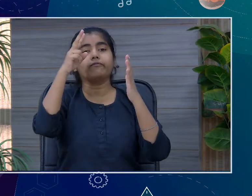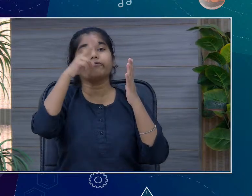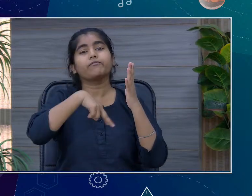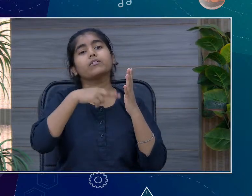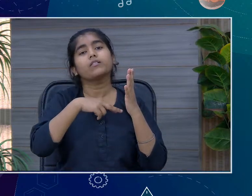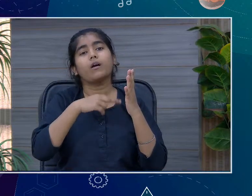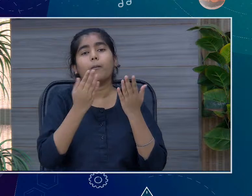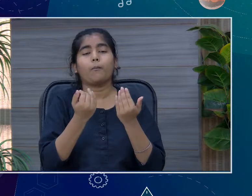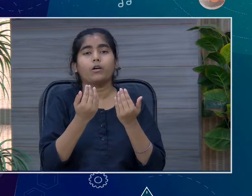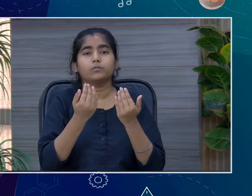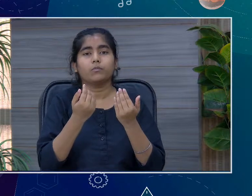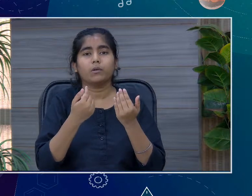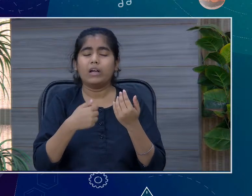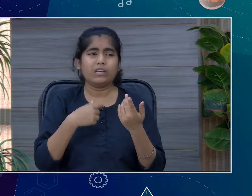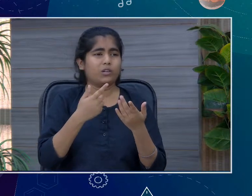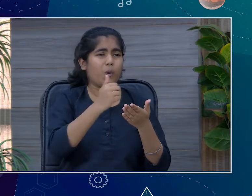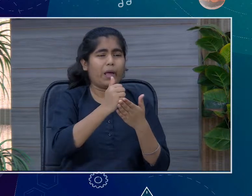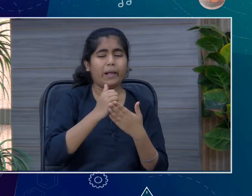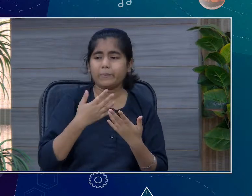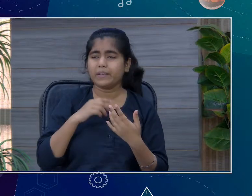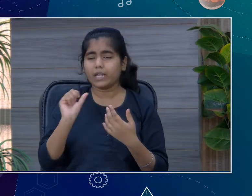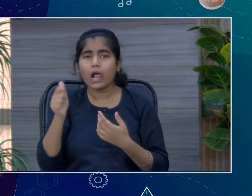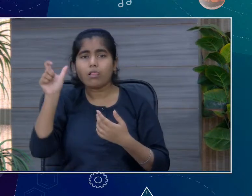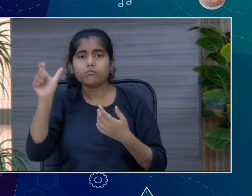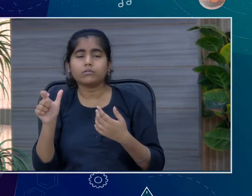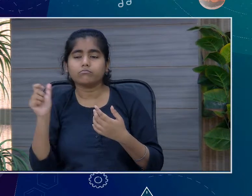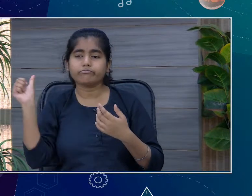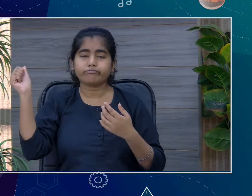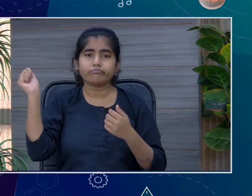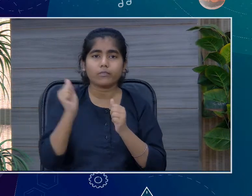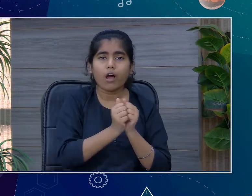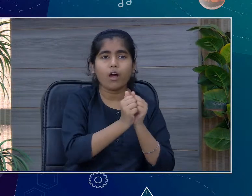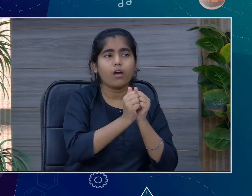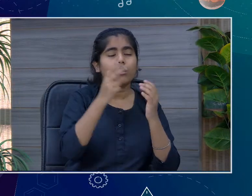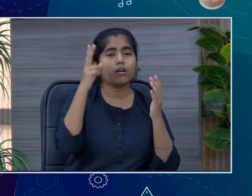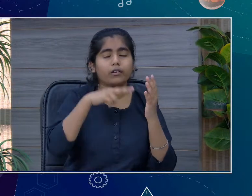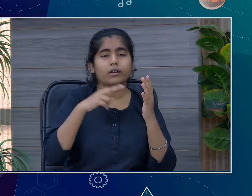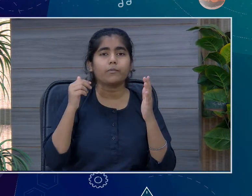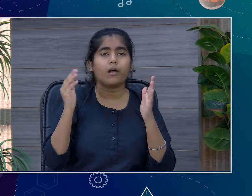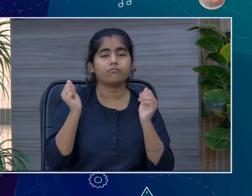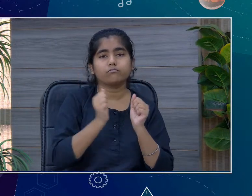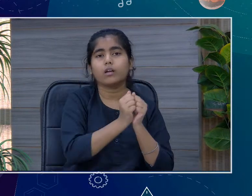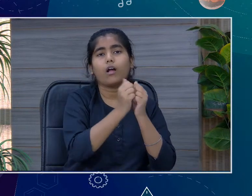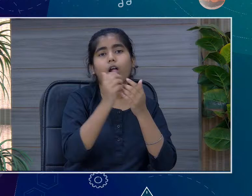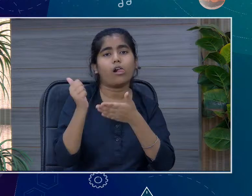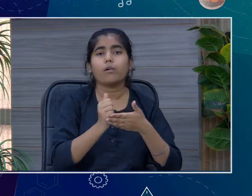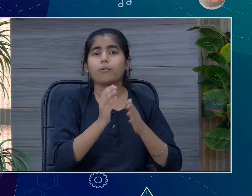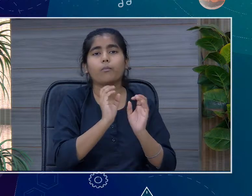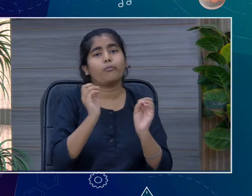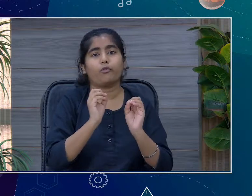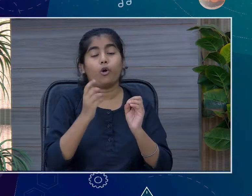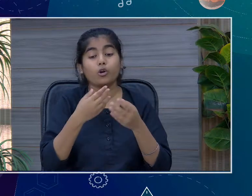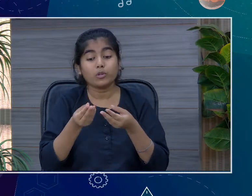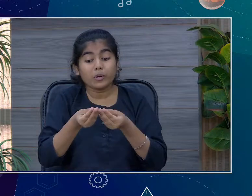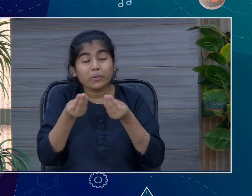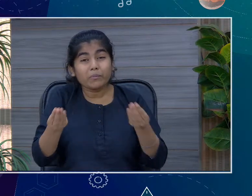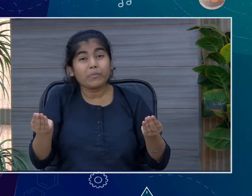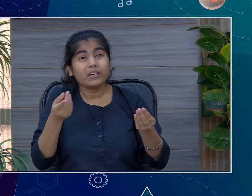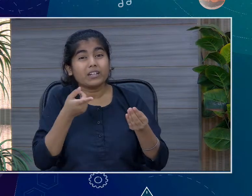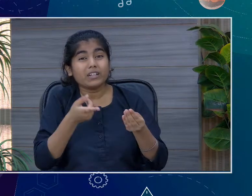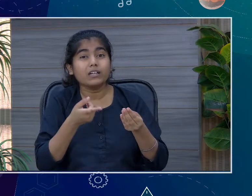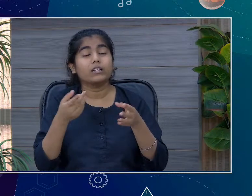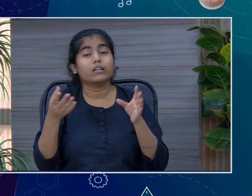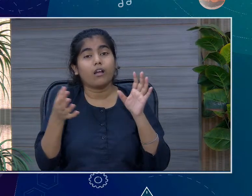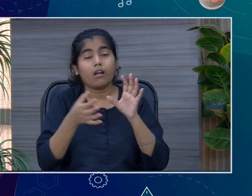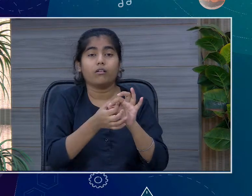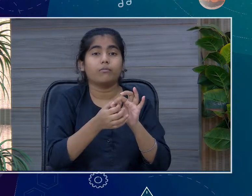They don't need somebody to help them teach the meaning of so and so in words. So, but these materials has to be built extensively